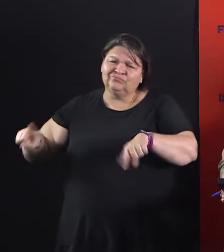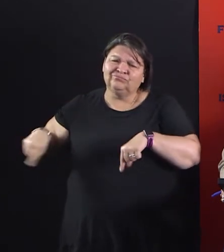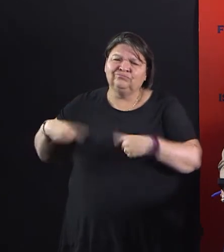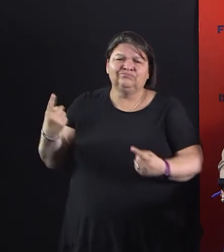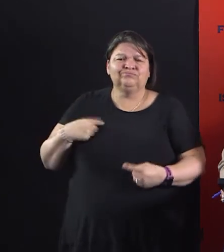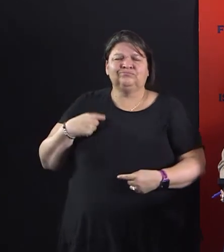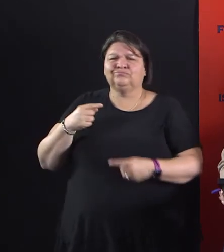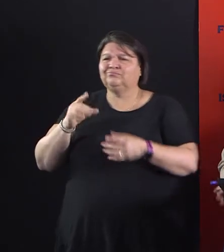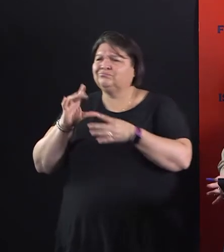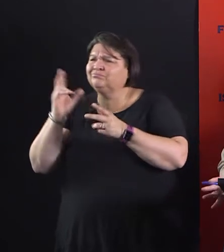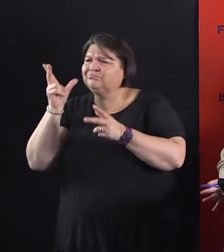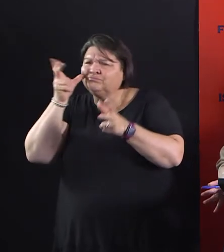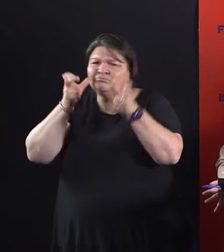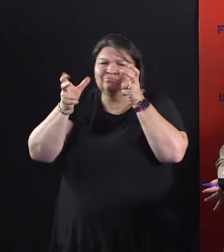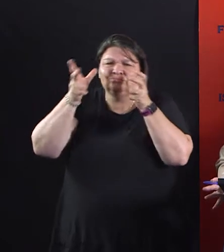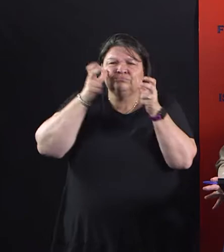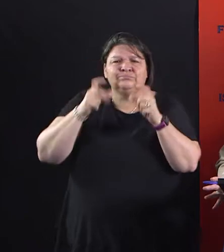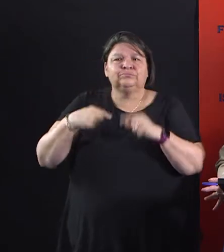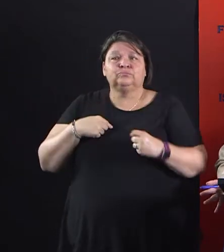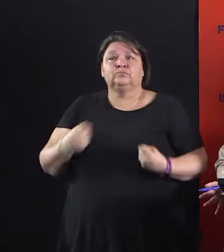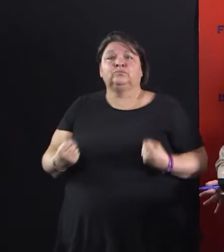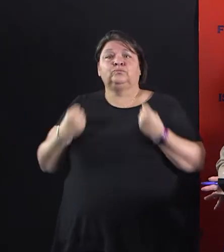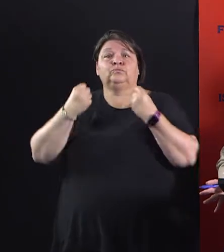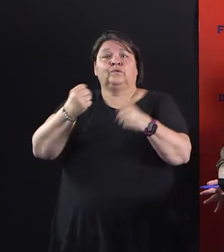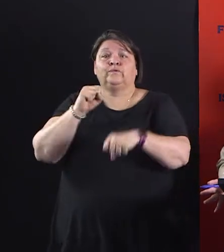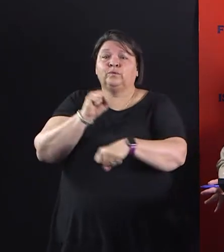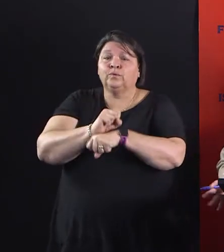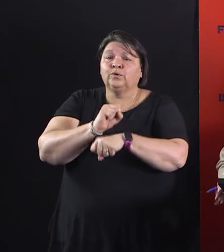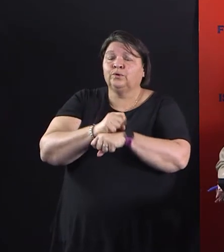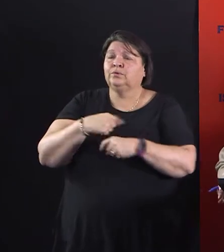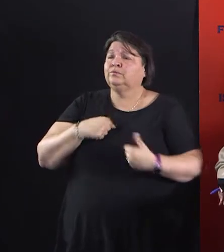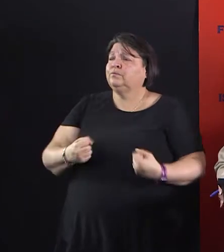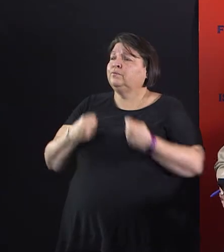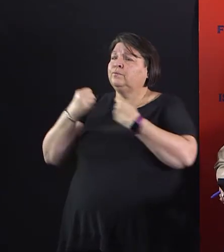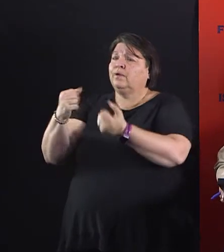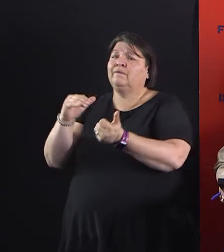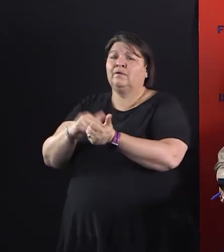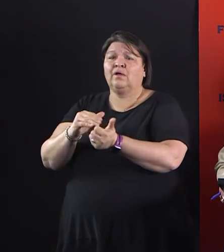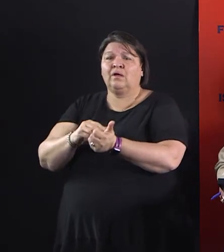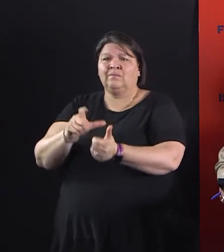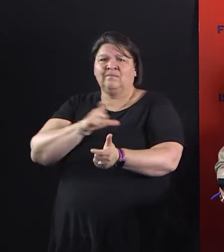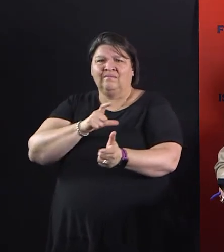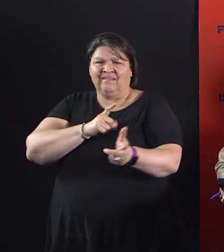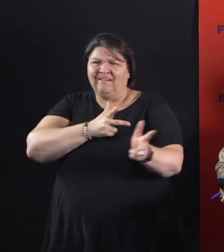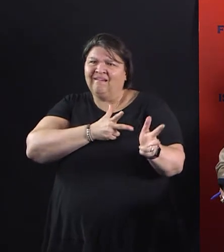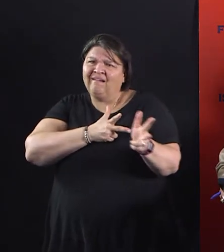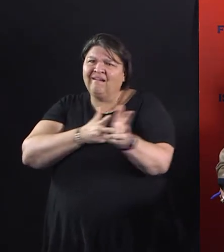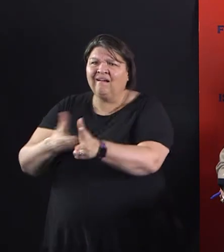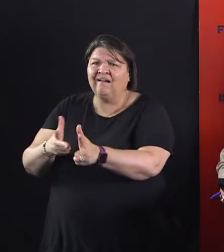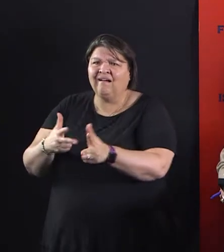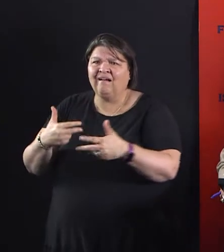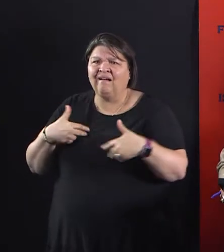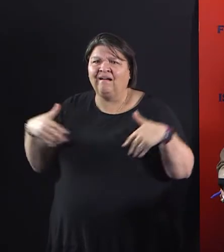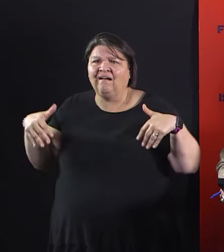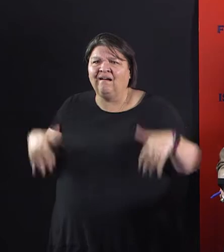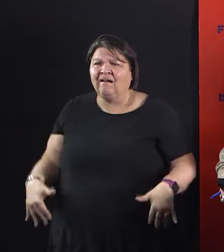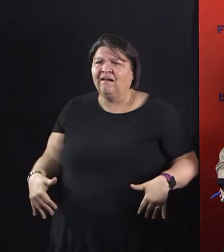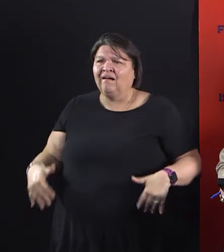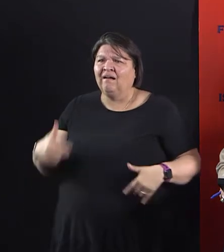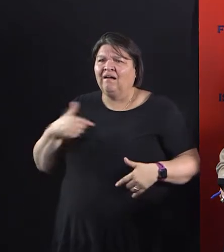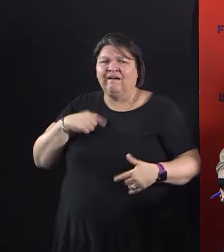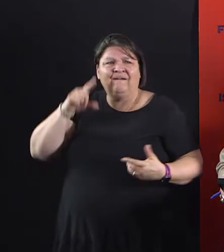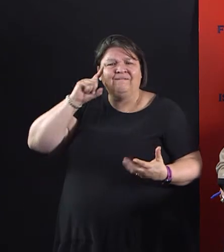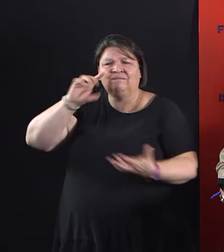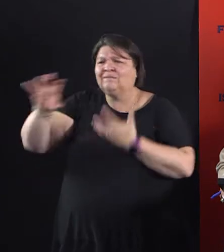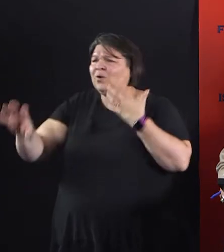going to work or going to the doctor or wherever? And I guess the confusion is coming because Dallas does have some response. In Fort